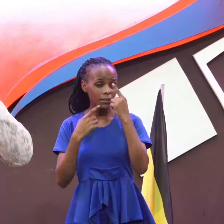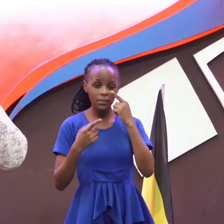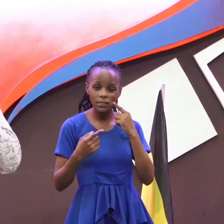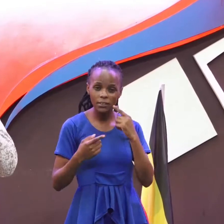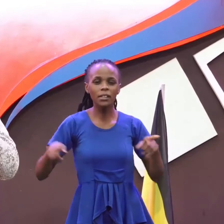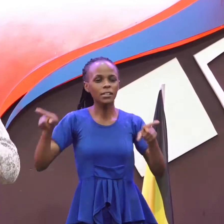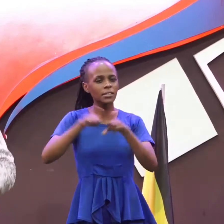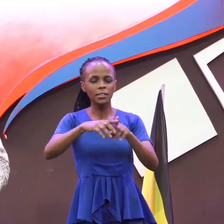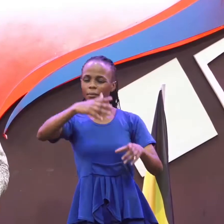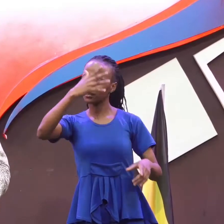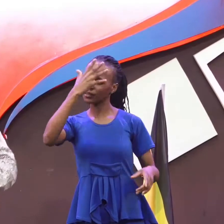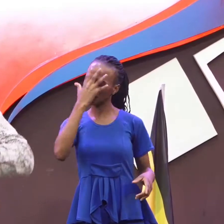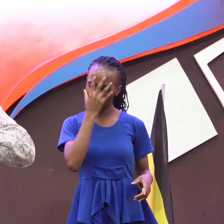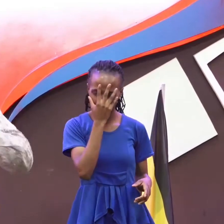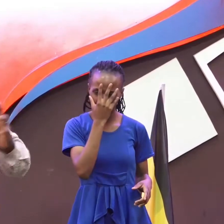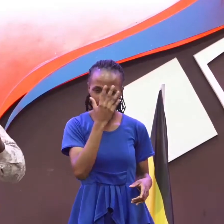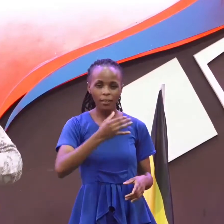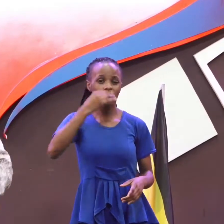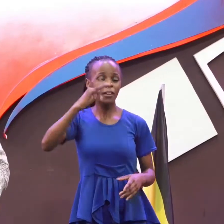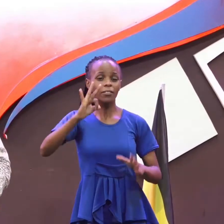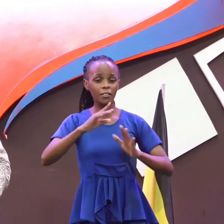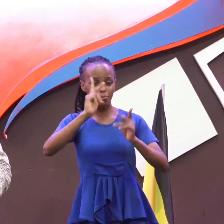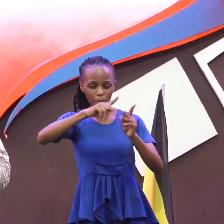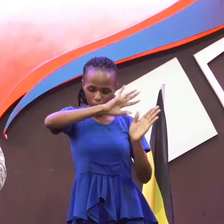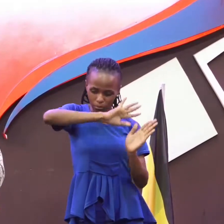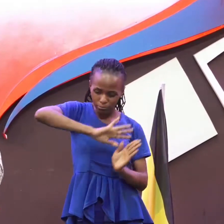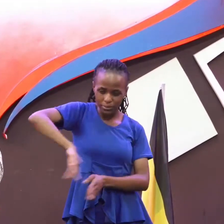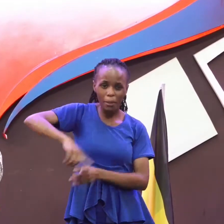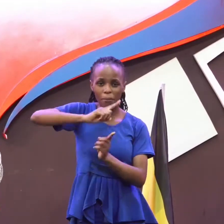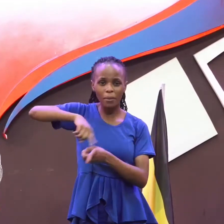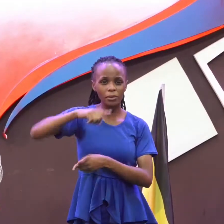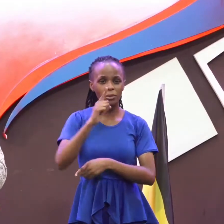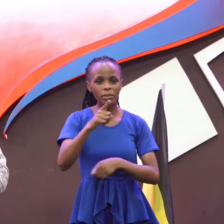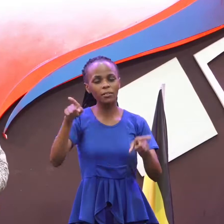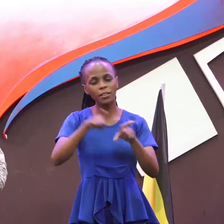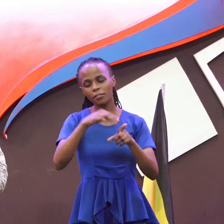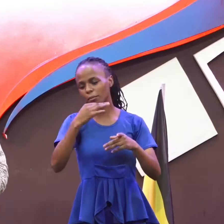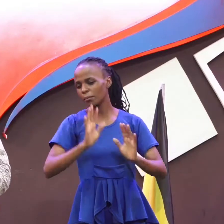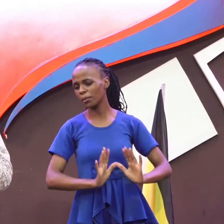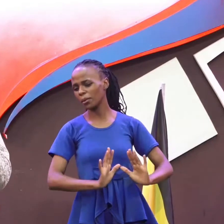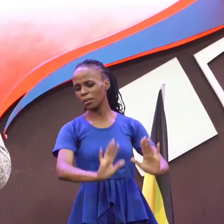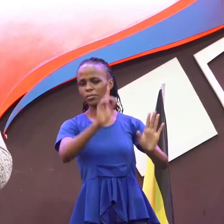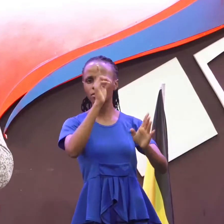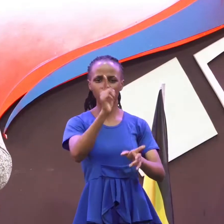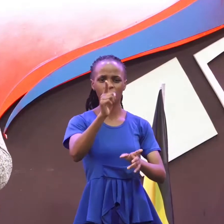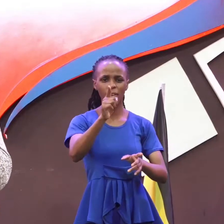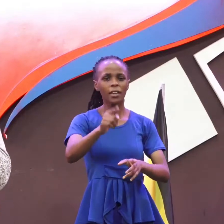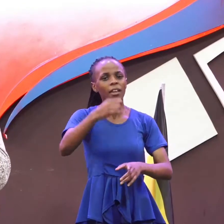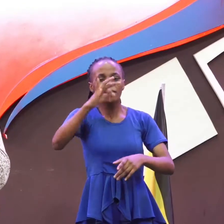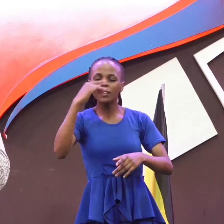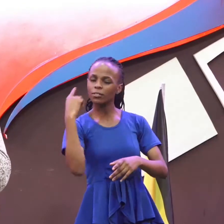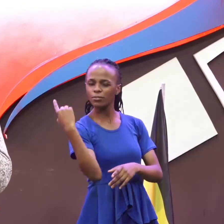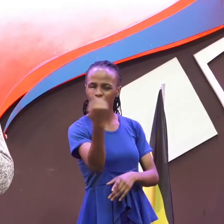intent. Ne waba mu nsonyi. Let it be in shame. Ne waba olekeddwa. Let it be your departed or deserted. Ne waba yabuliddwa. Let it be someone has deserted you. Ne waba